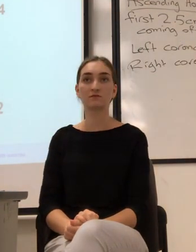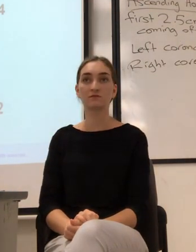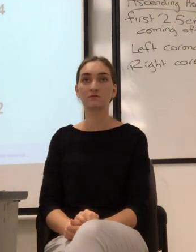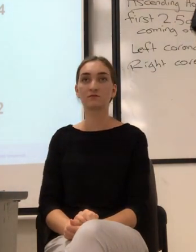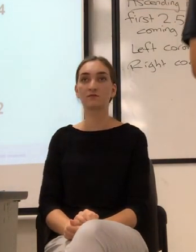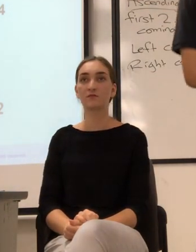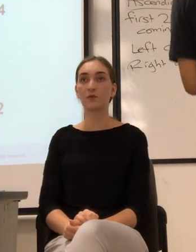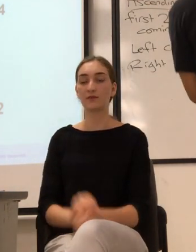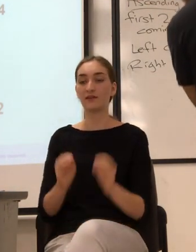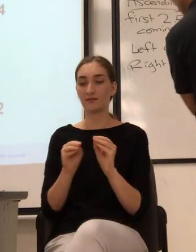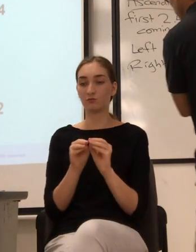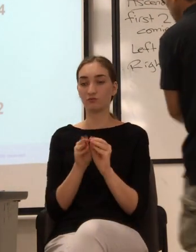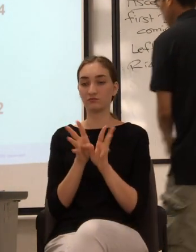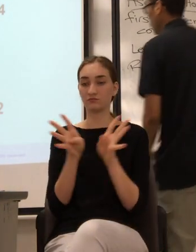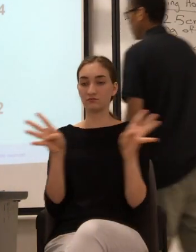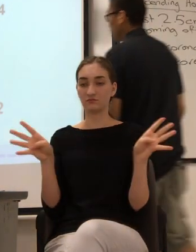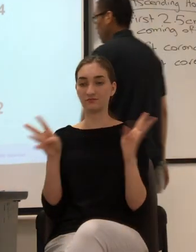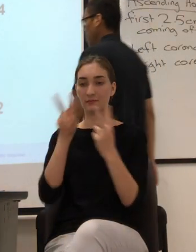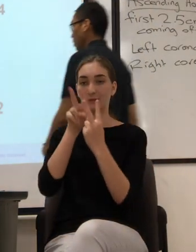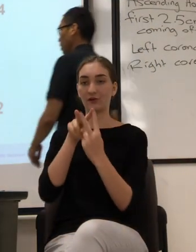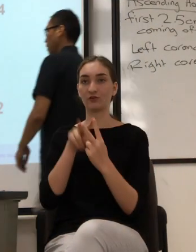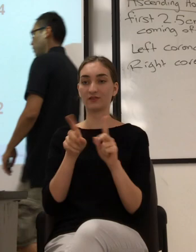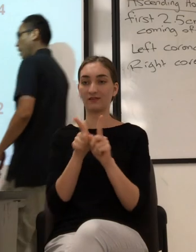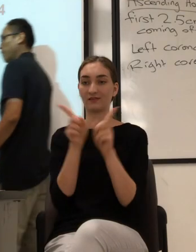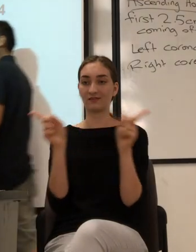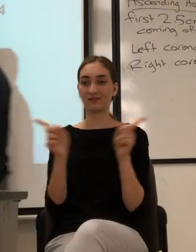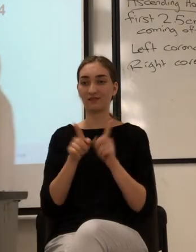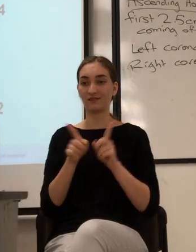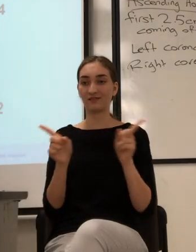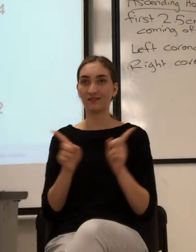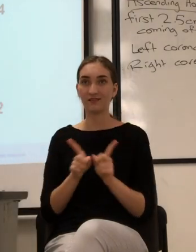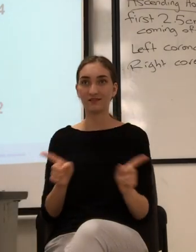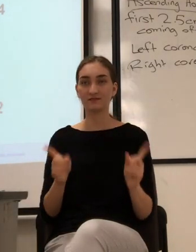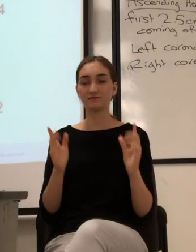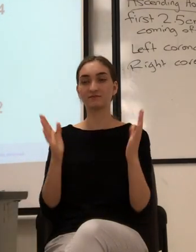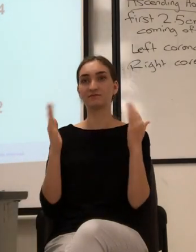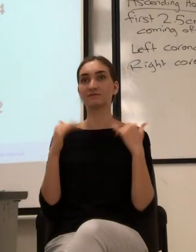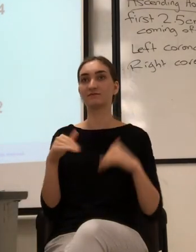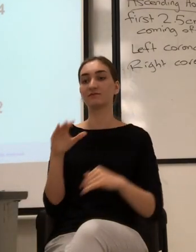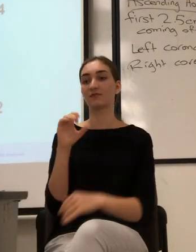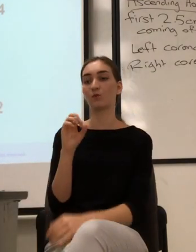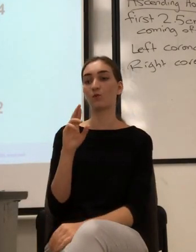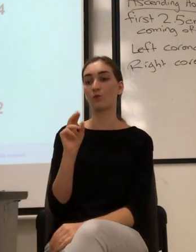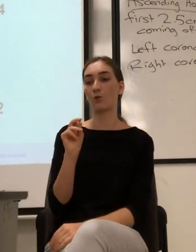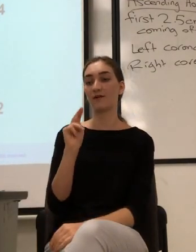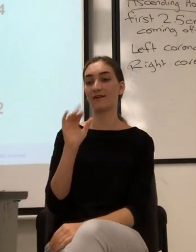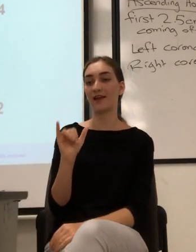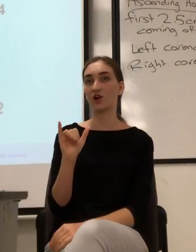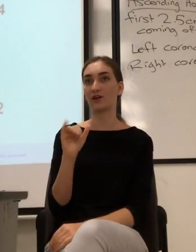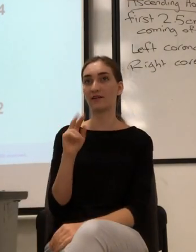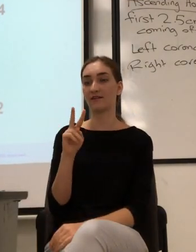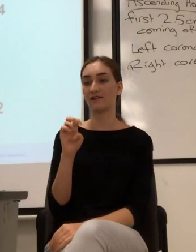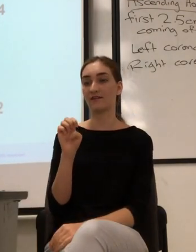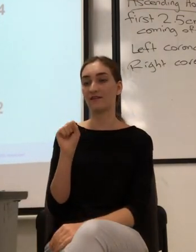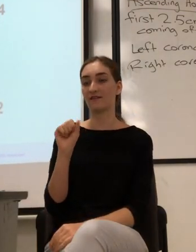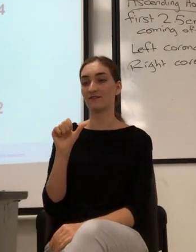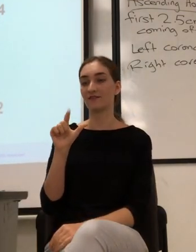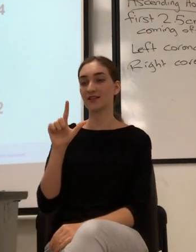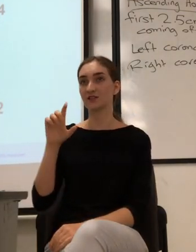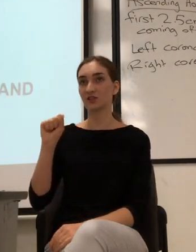Let's move on to, I have coronary vessels next. I want you to be able to identify